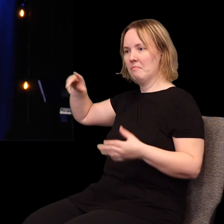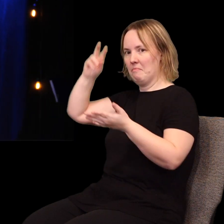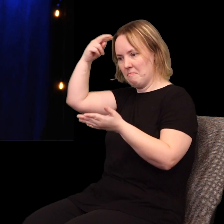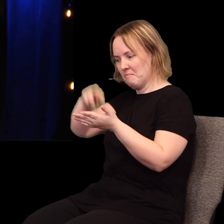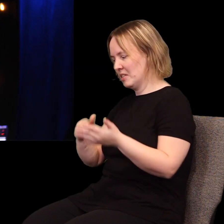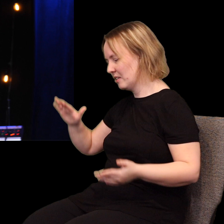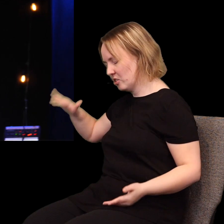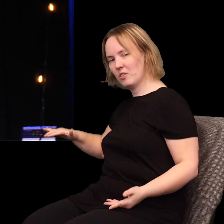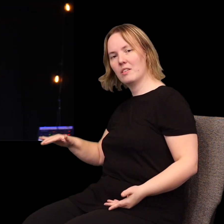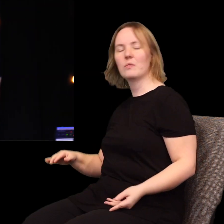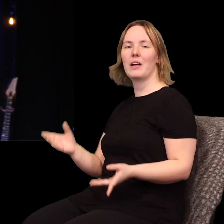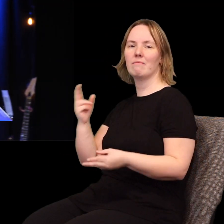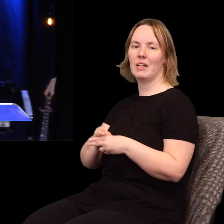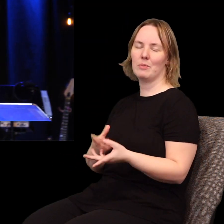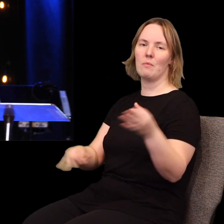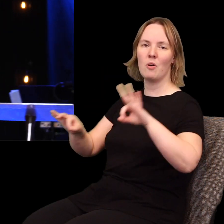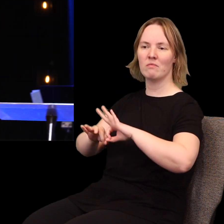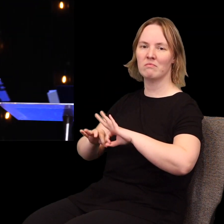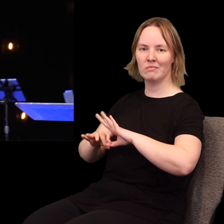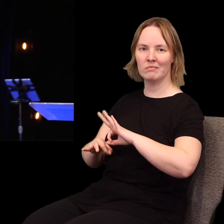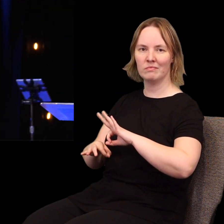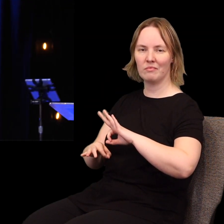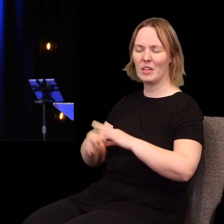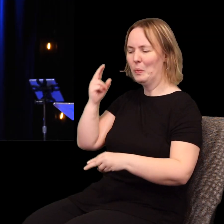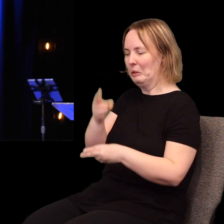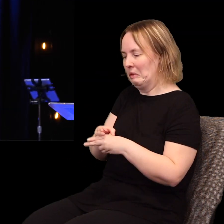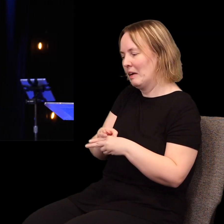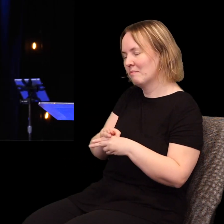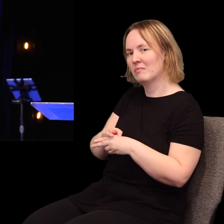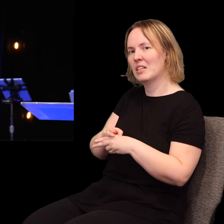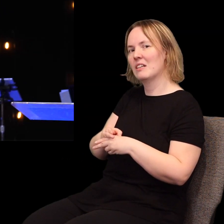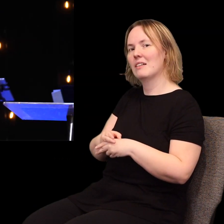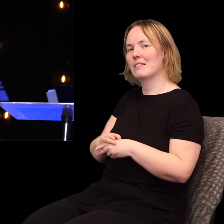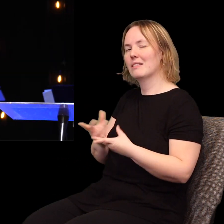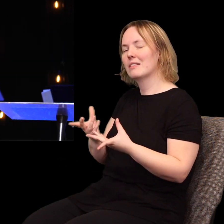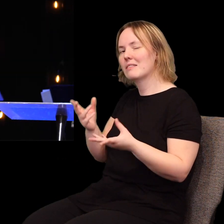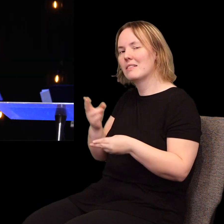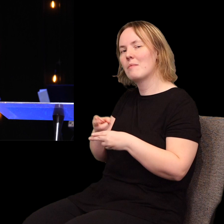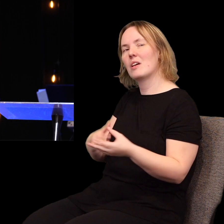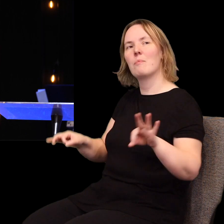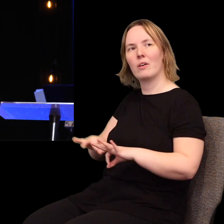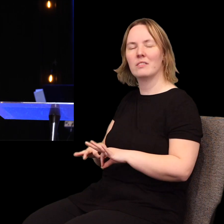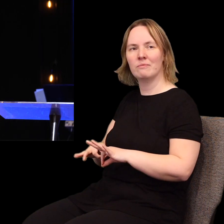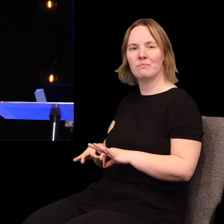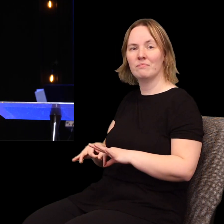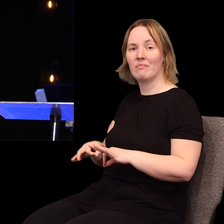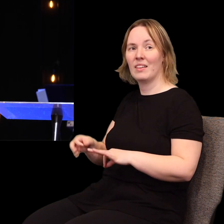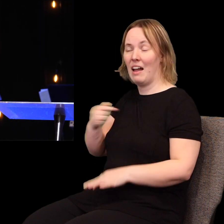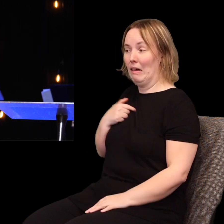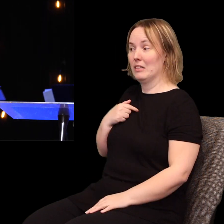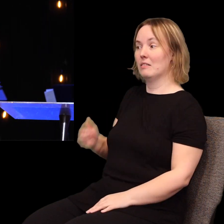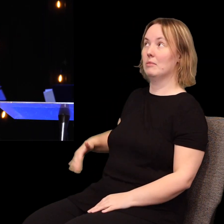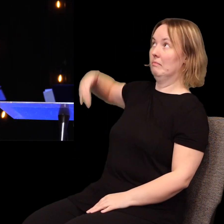right? That's why names are so important. Parents, when you name your children, recognize there's weight in the names. Don't do this